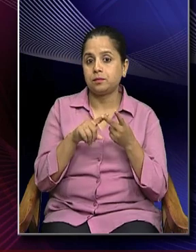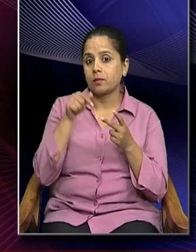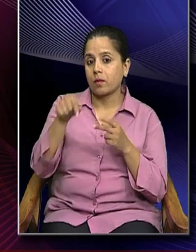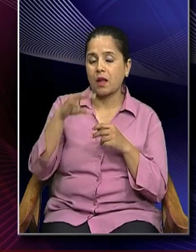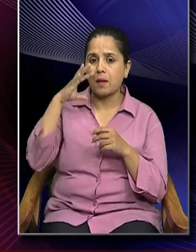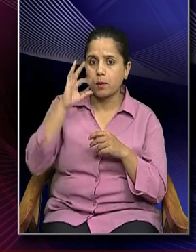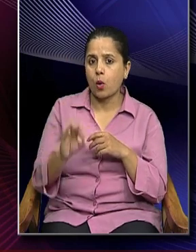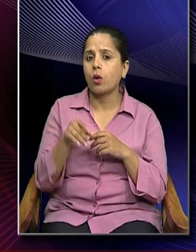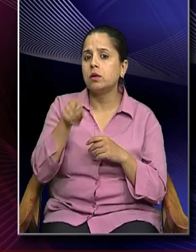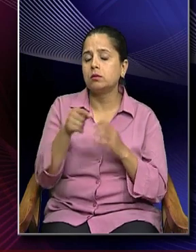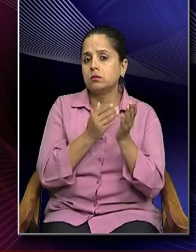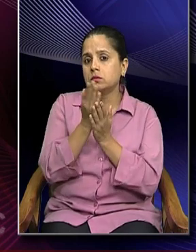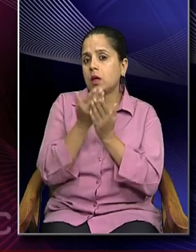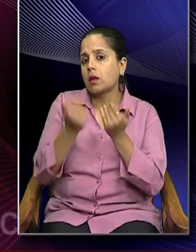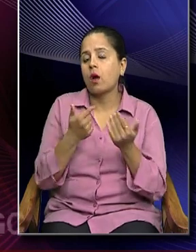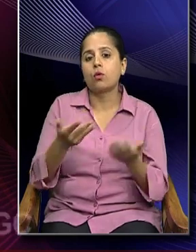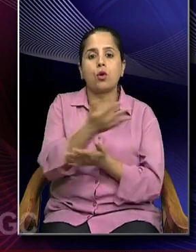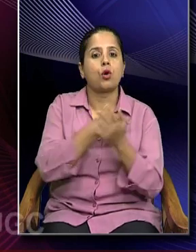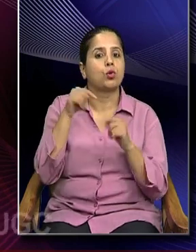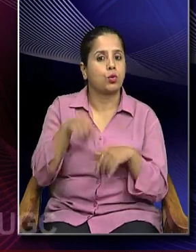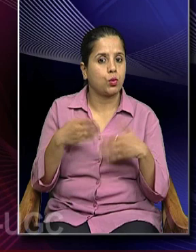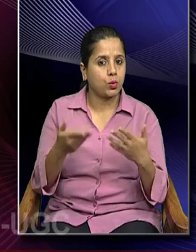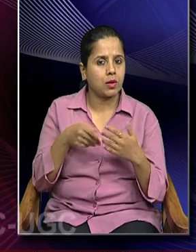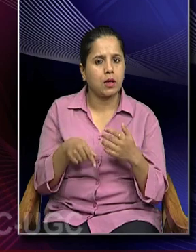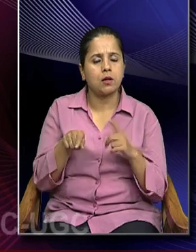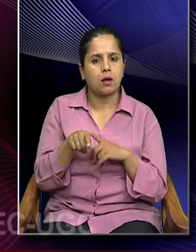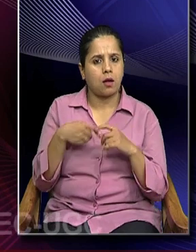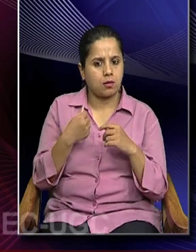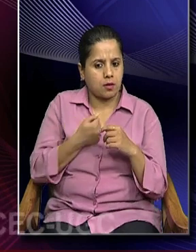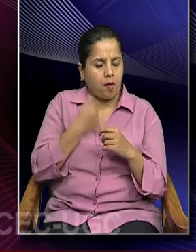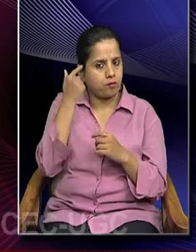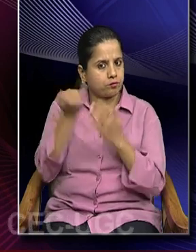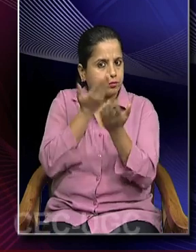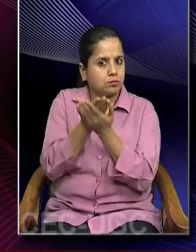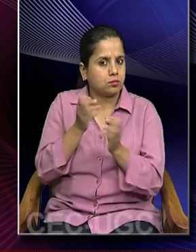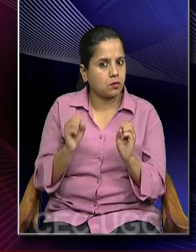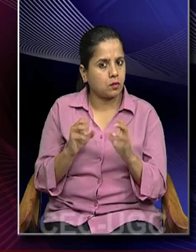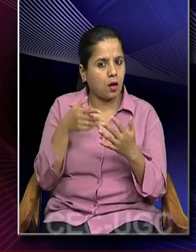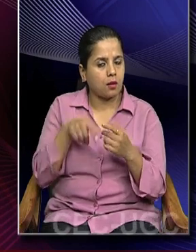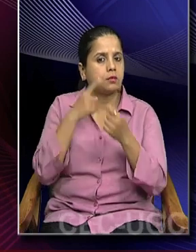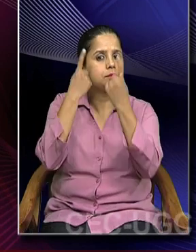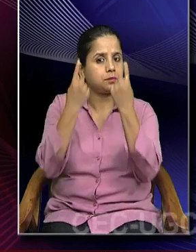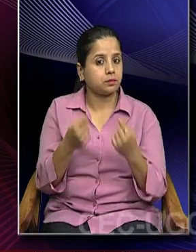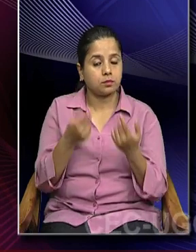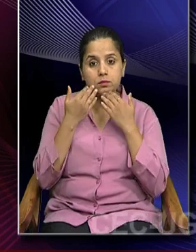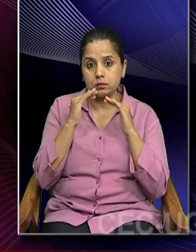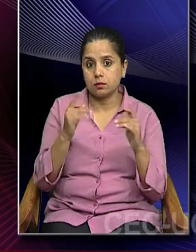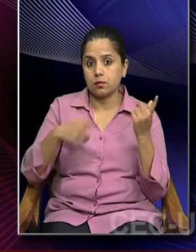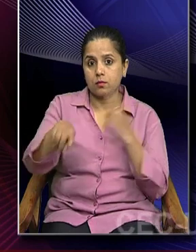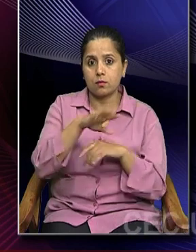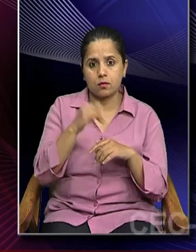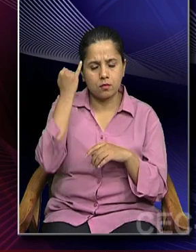type of method, what we are going to discuss today, is a simulation-based assessment. The students engage in